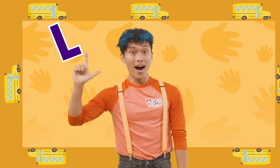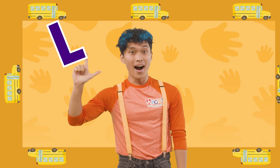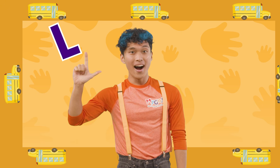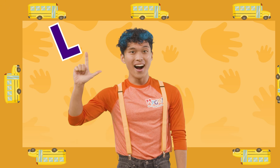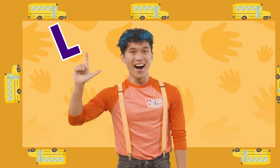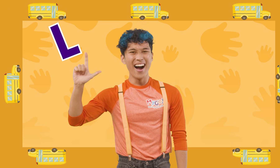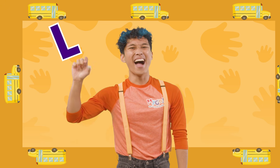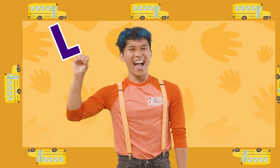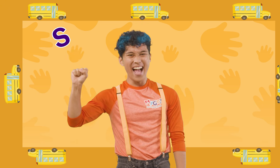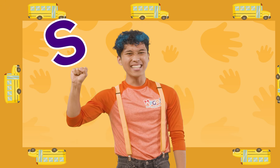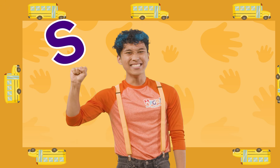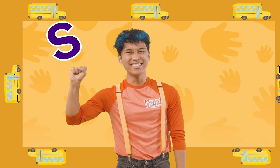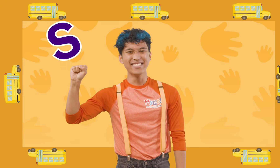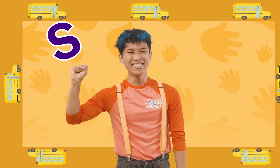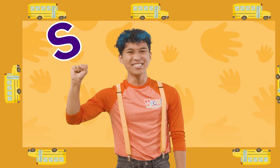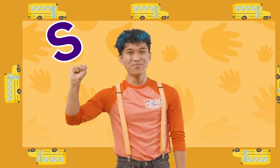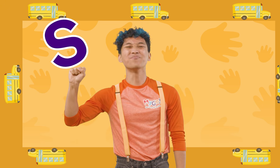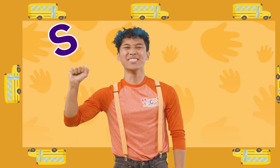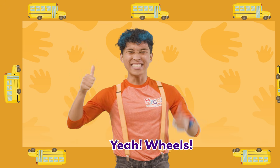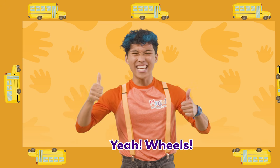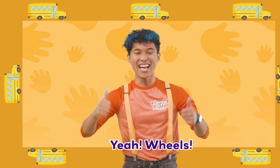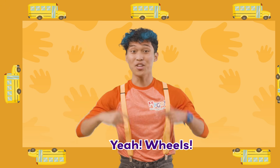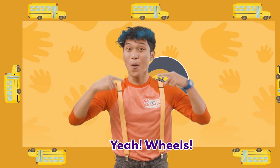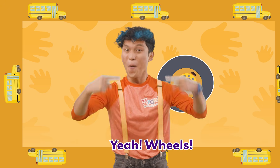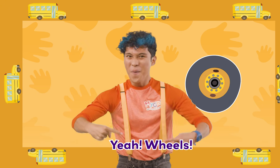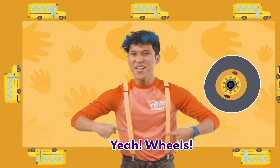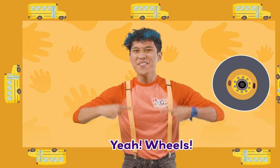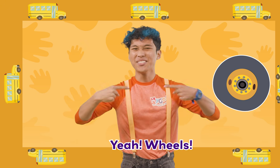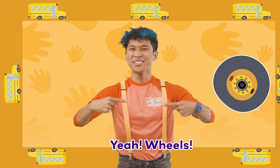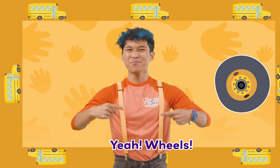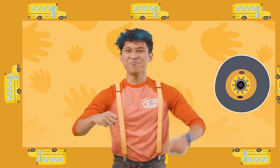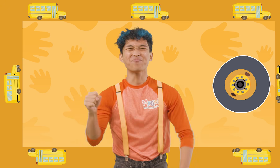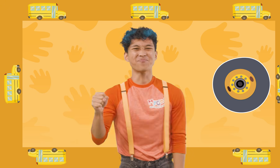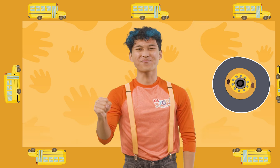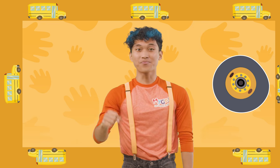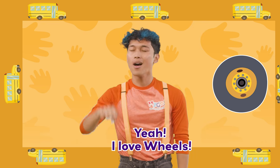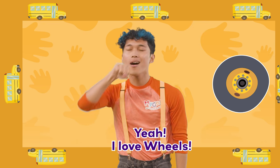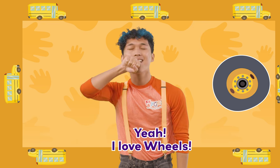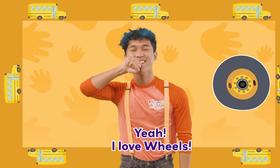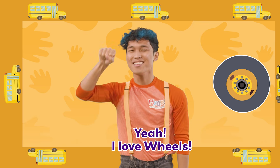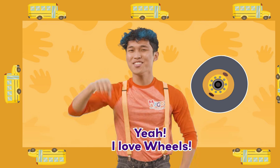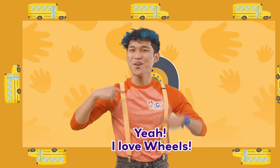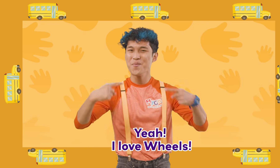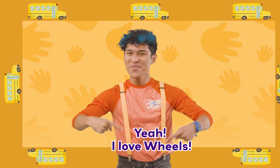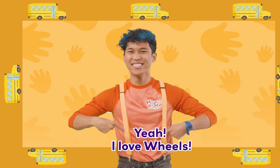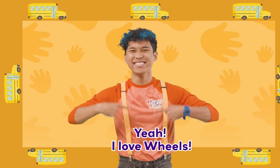L S. Yeah, wheels. Yeah, I love